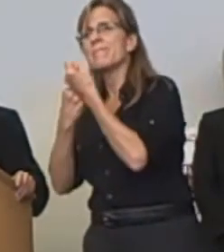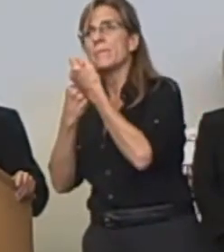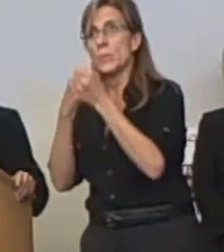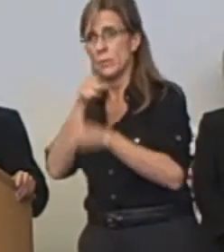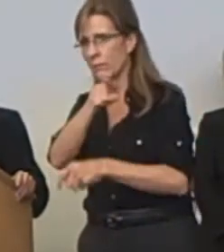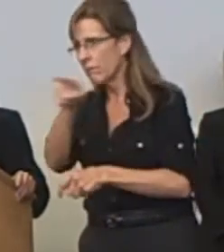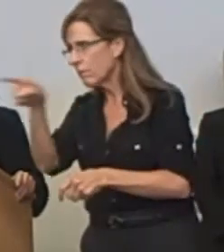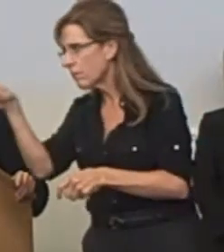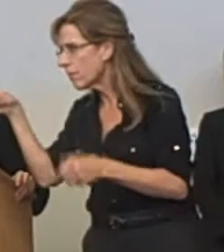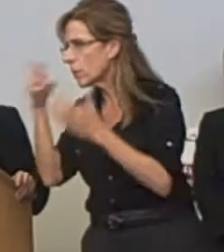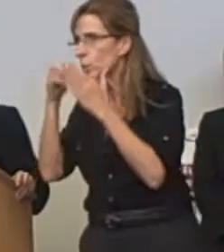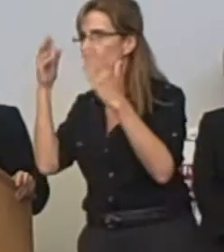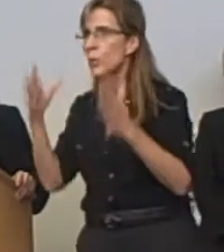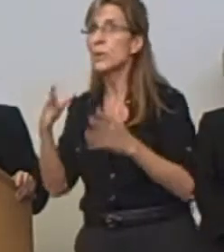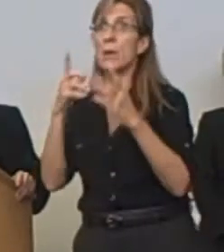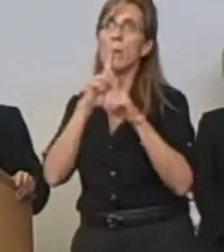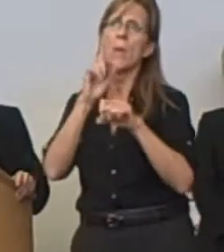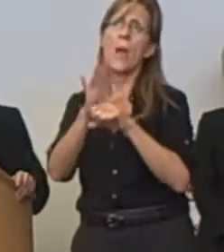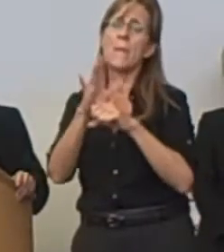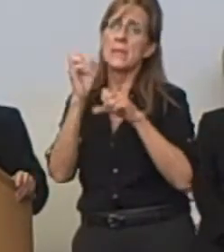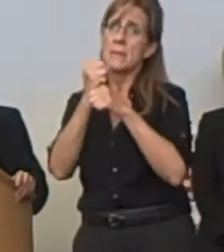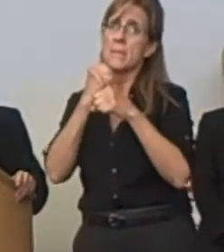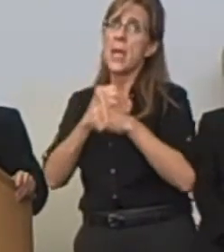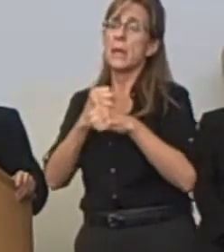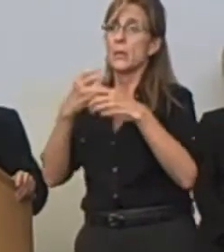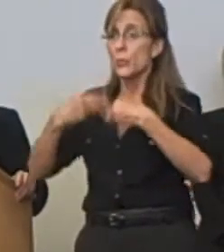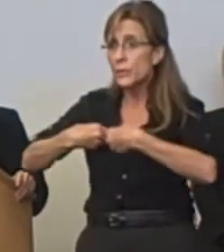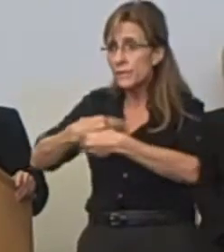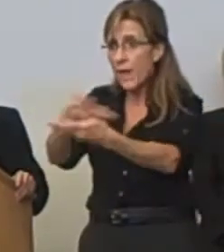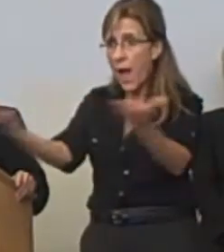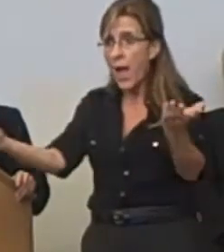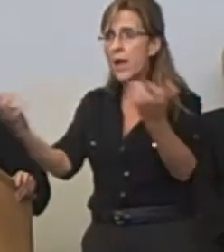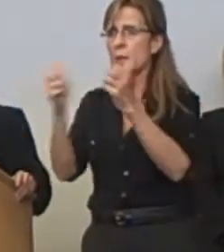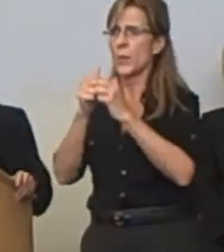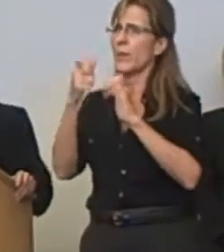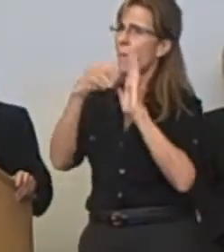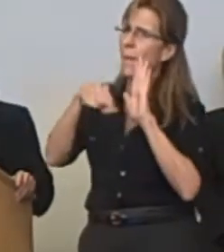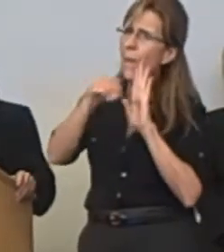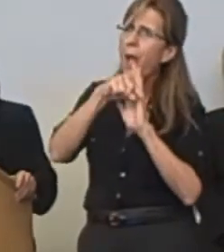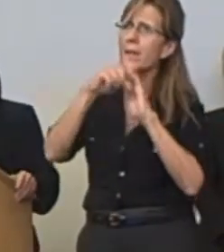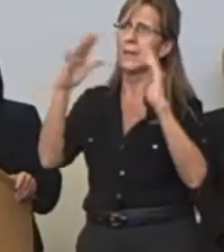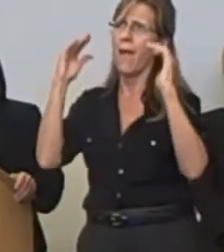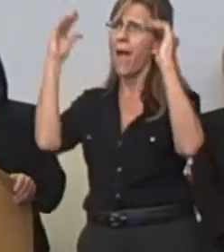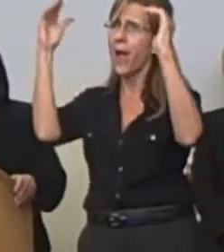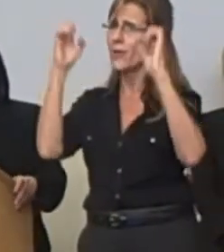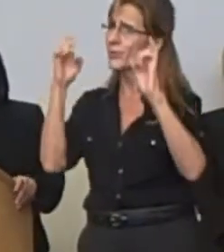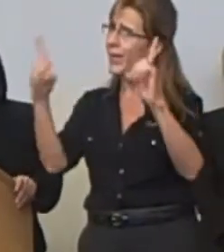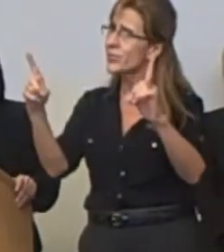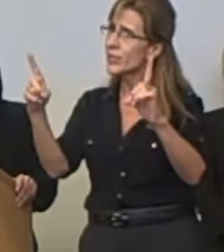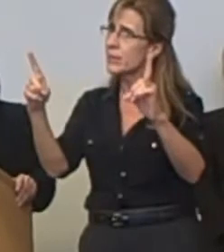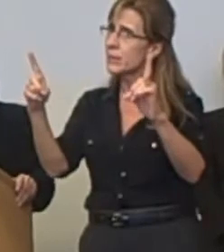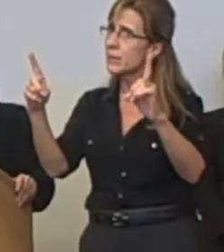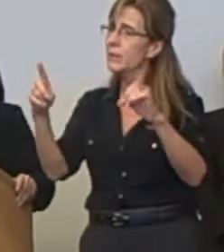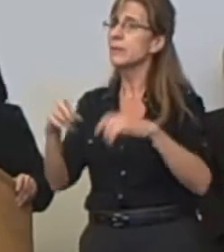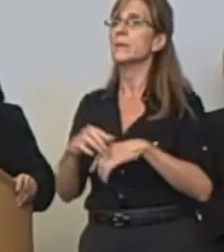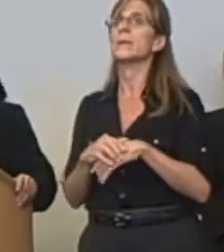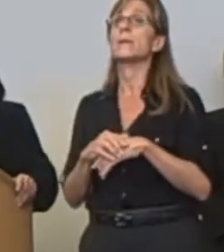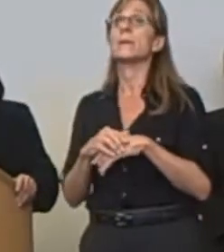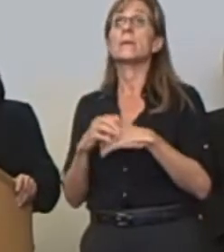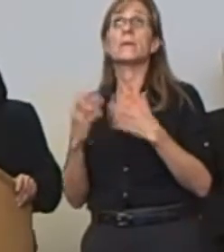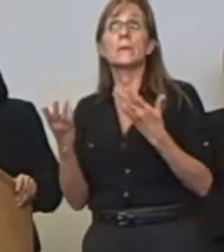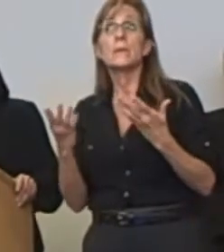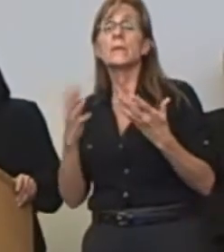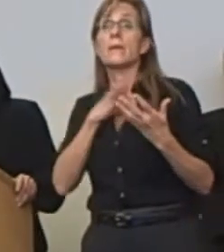the promise this state made to provide them with quality higher education.